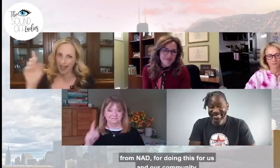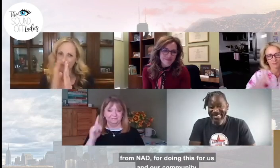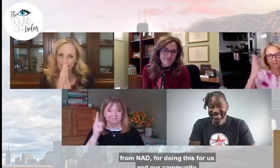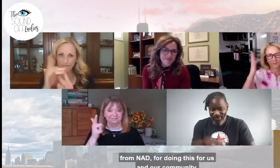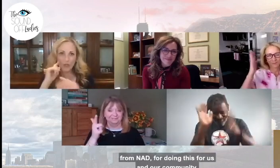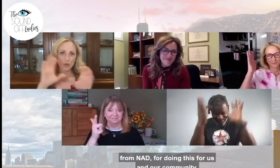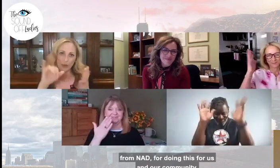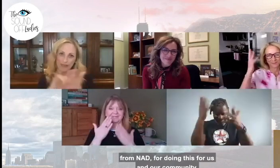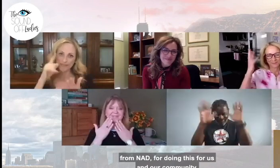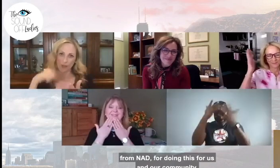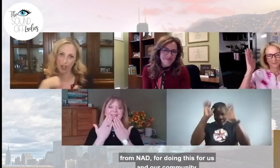I want to thank